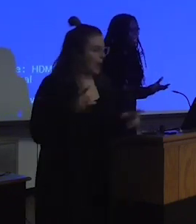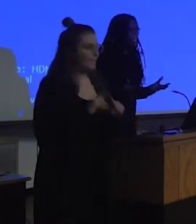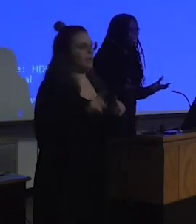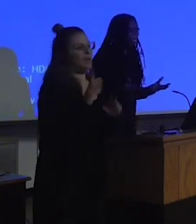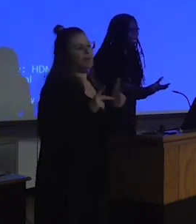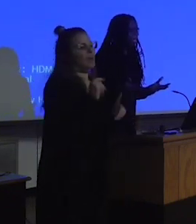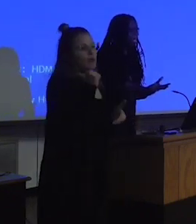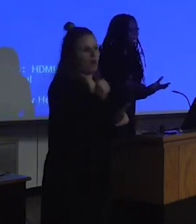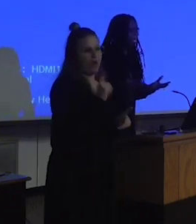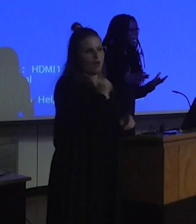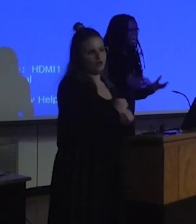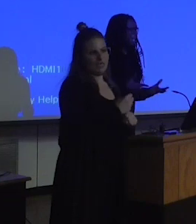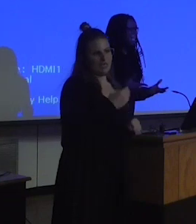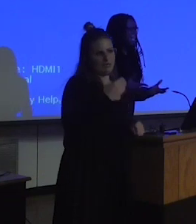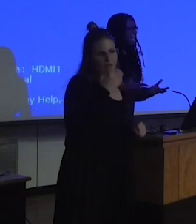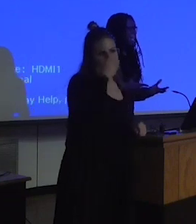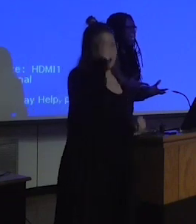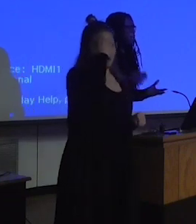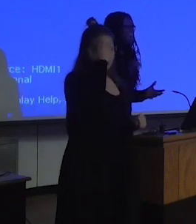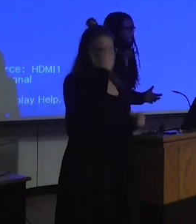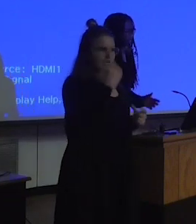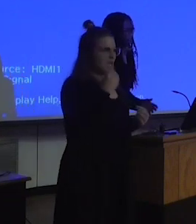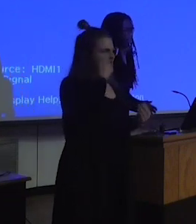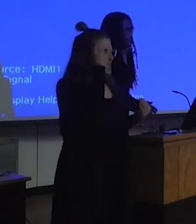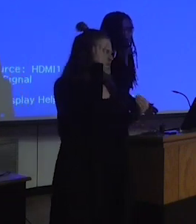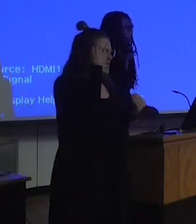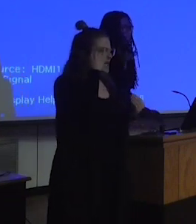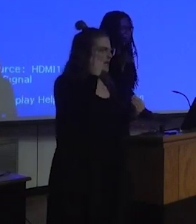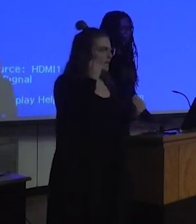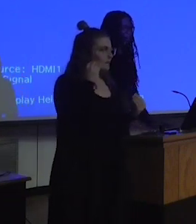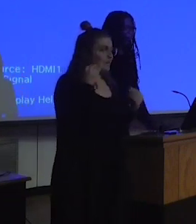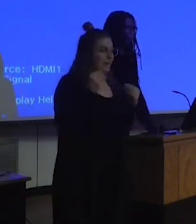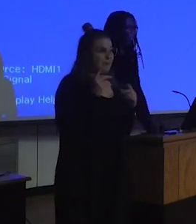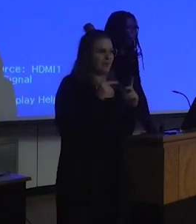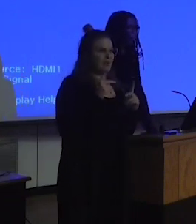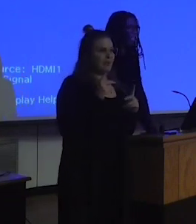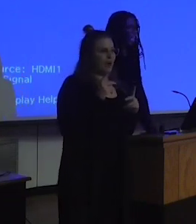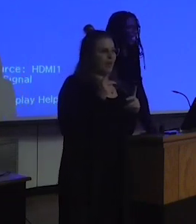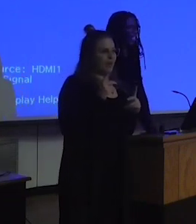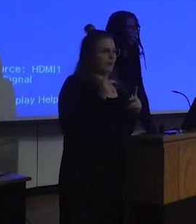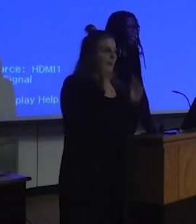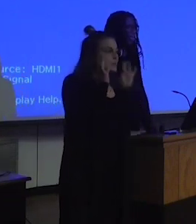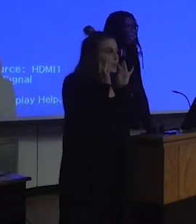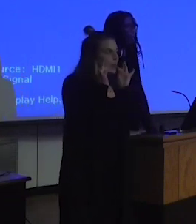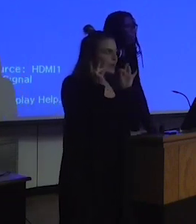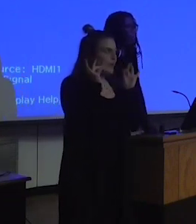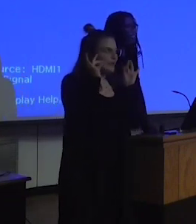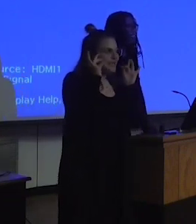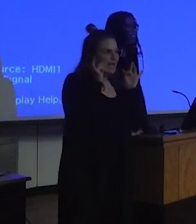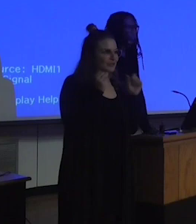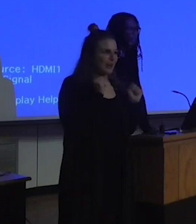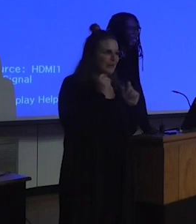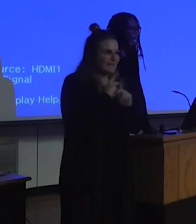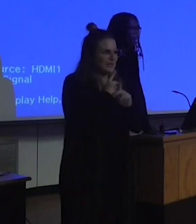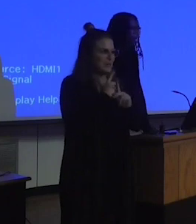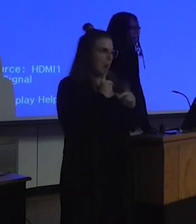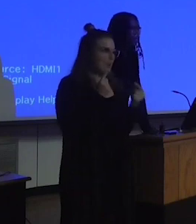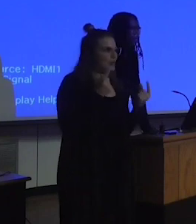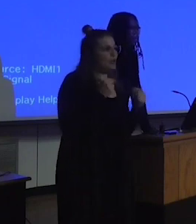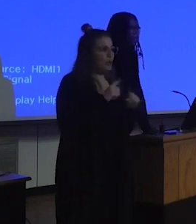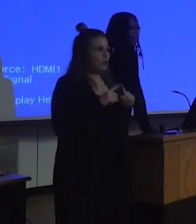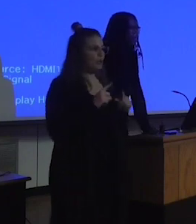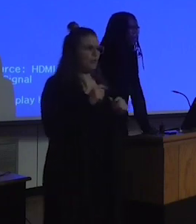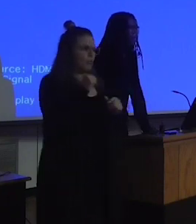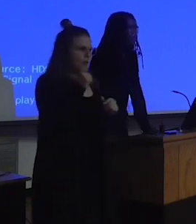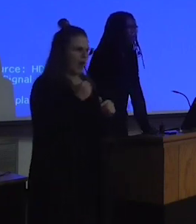are consciously engaging in, like, no one's twirling their, well, a couple of people are twirling their mustaches, but, like, you know, but most of us are very unconscious